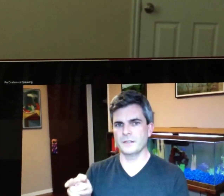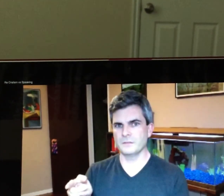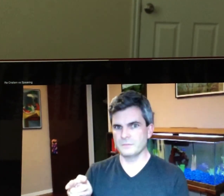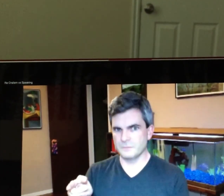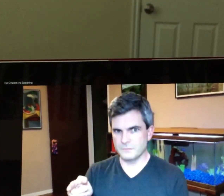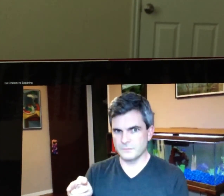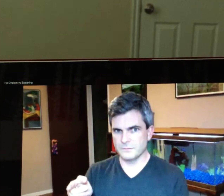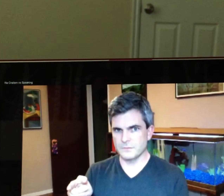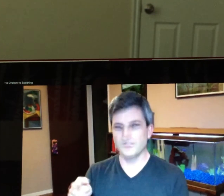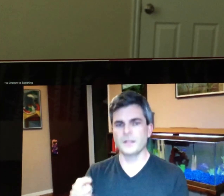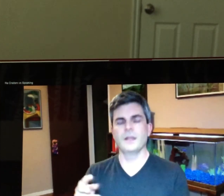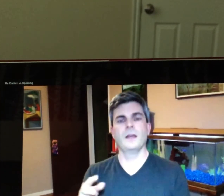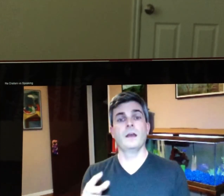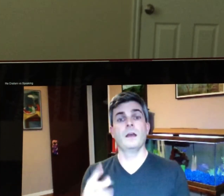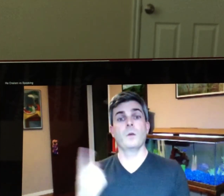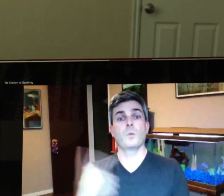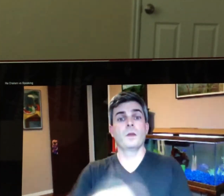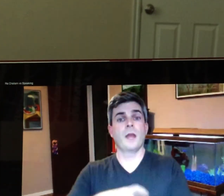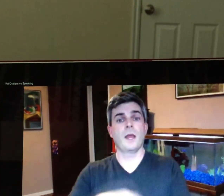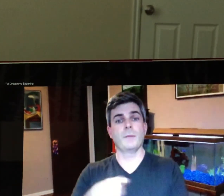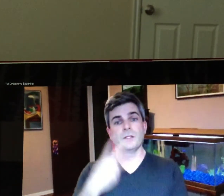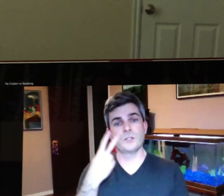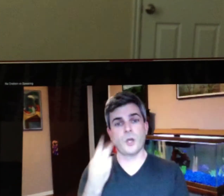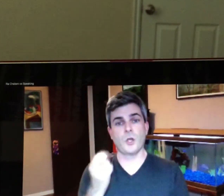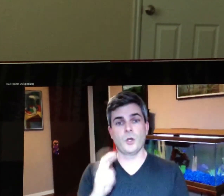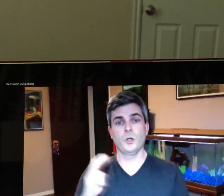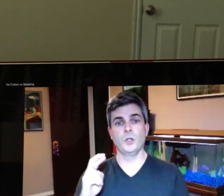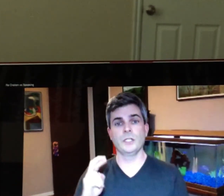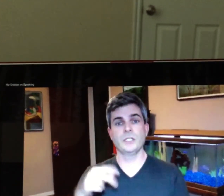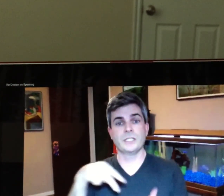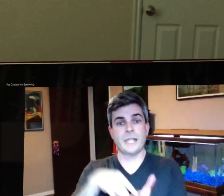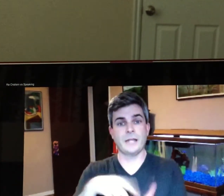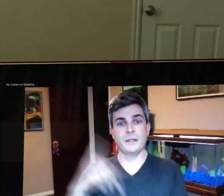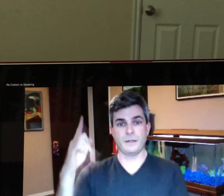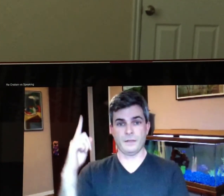for oralism people, sometimes they can understand everything just by reading their lips.